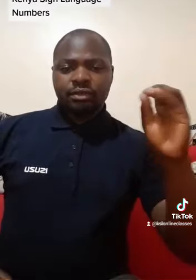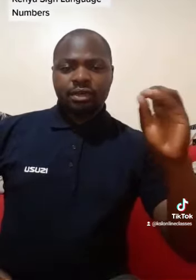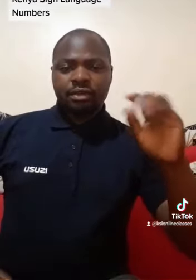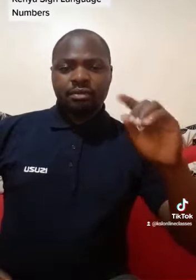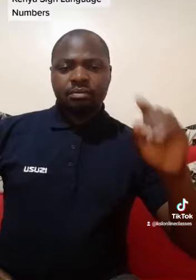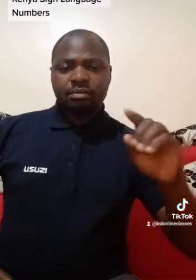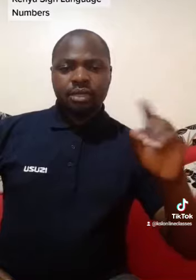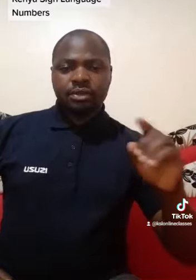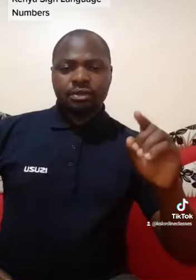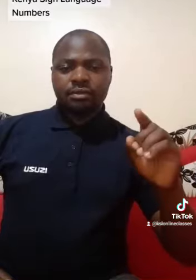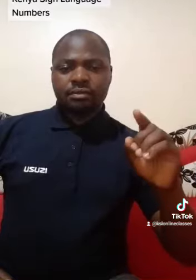100 million,